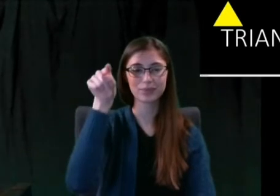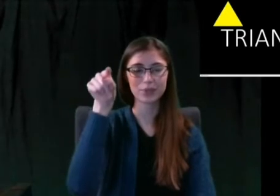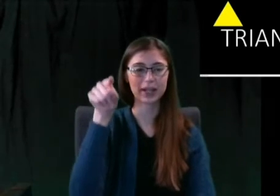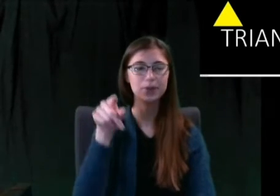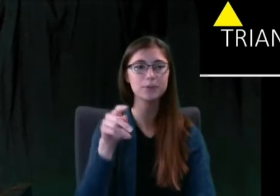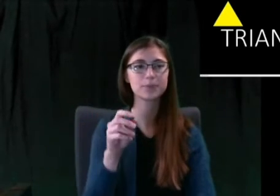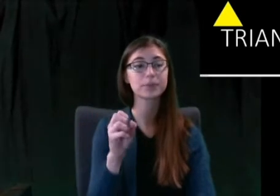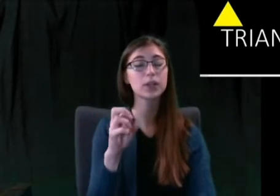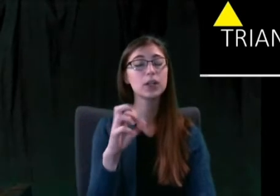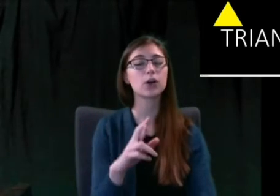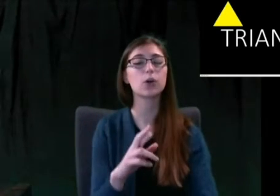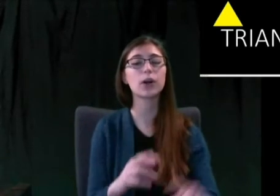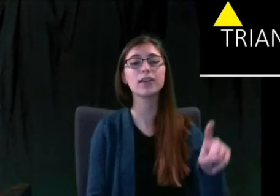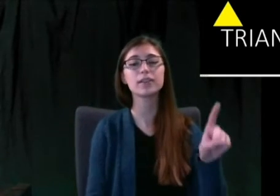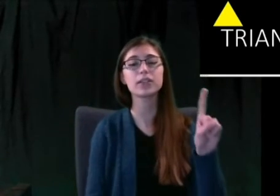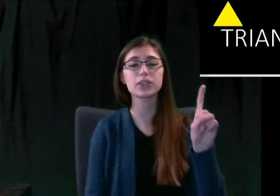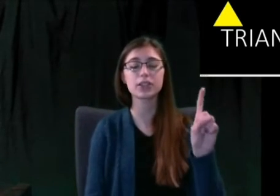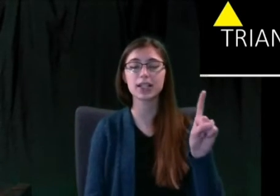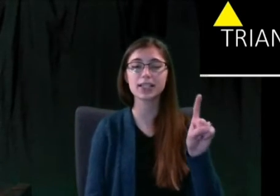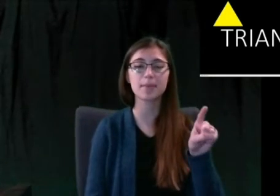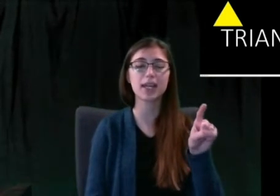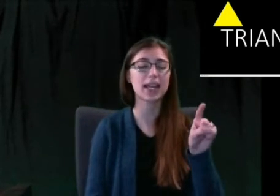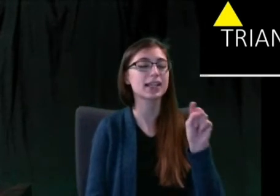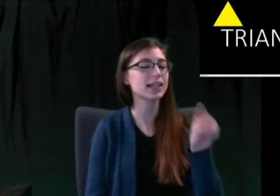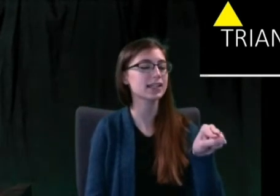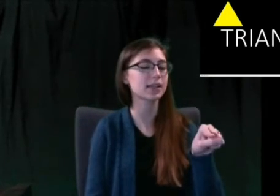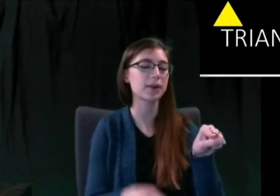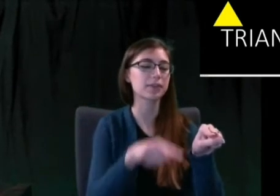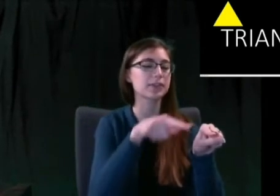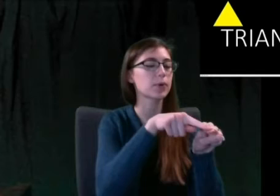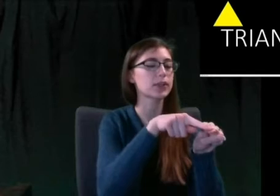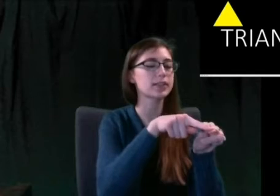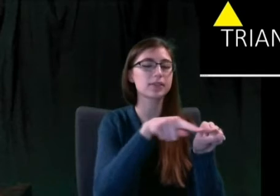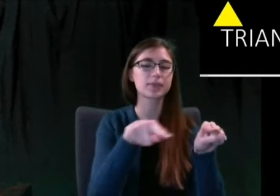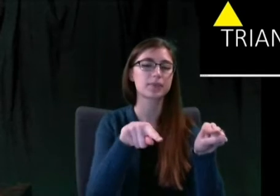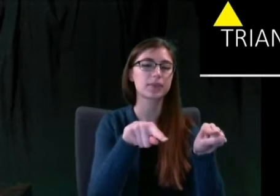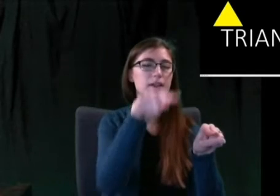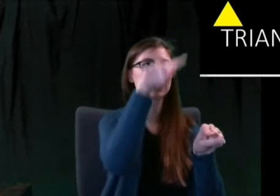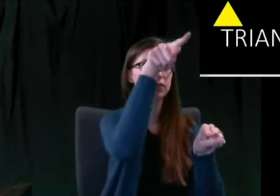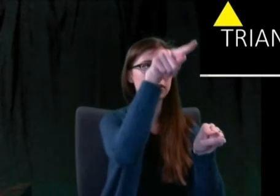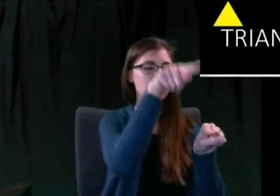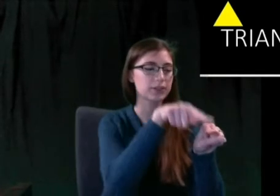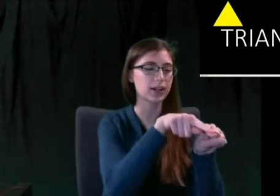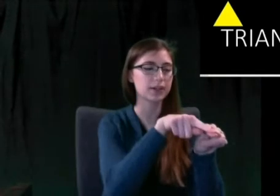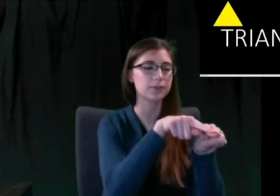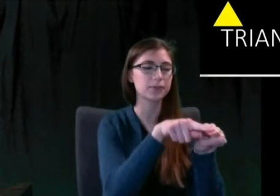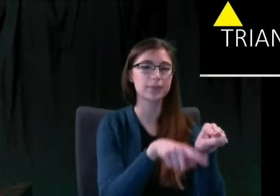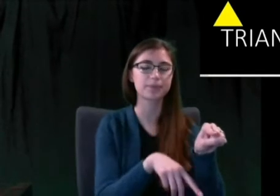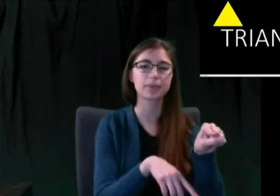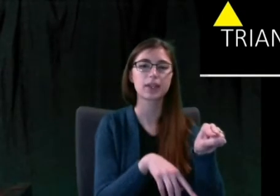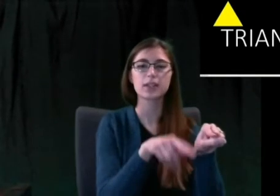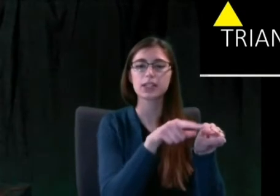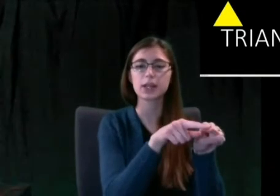triangle, or use your non-dominant hand as a reference point to draw the triangle from. So it can